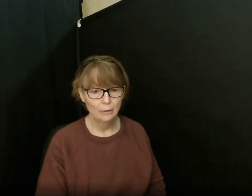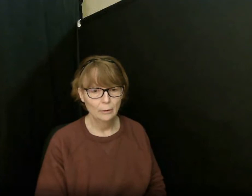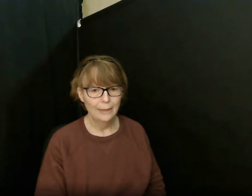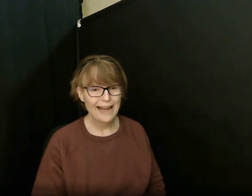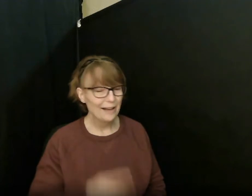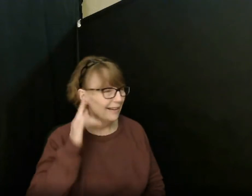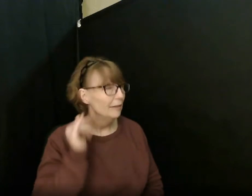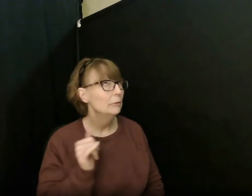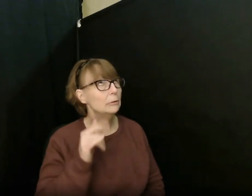And